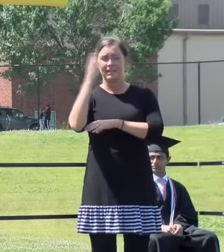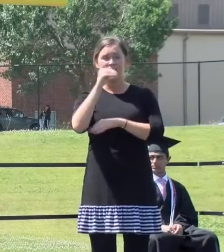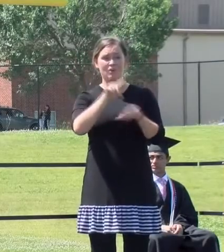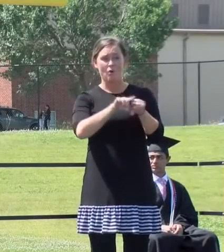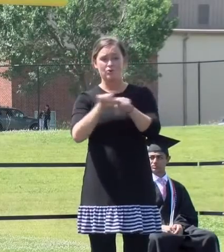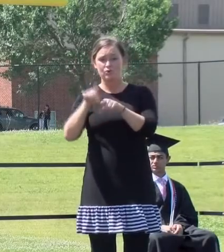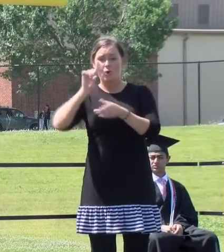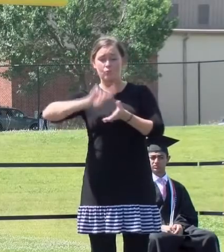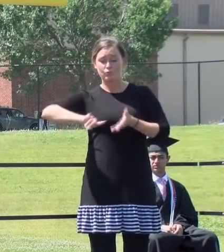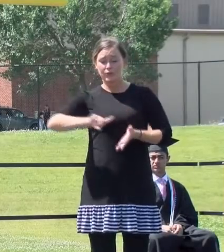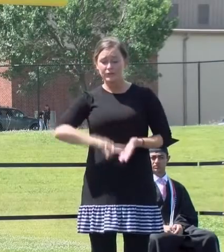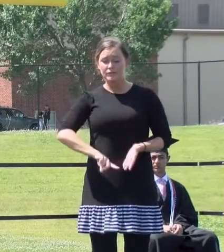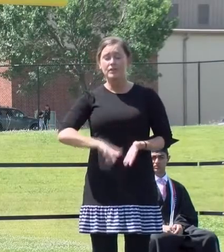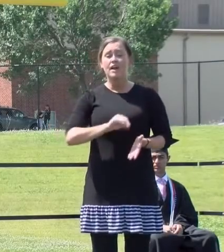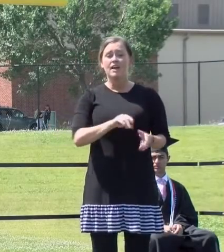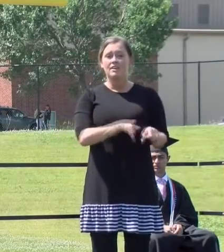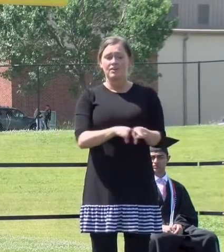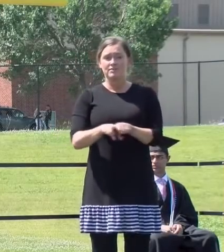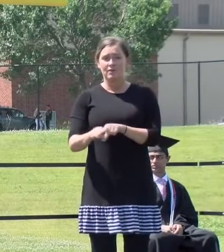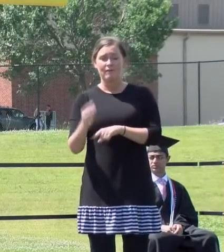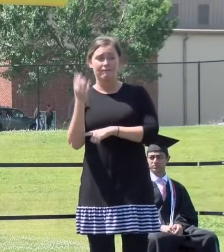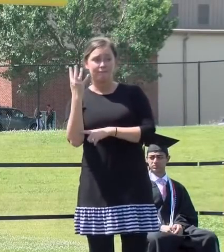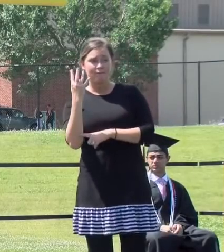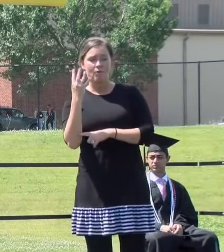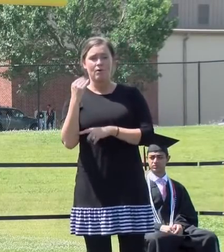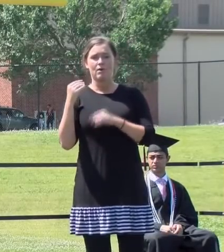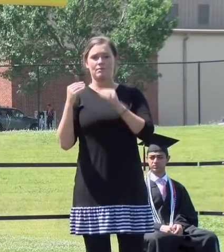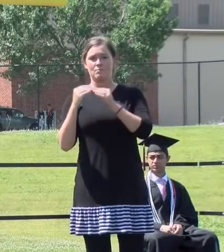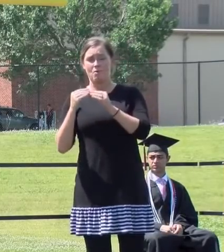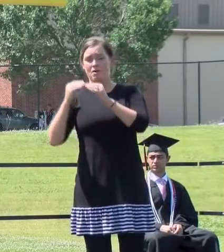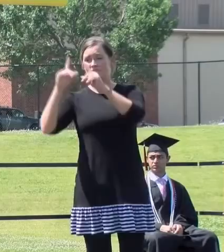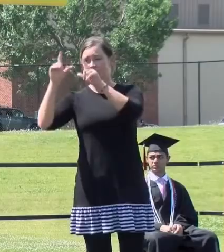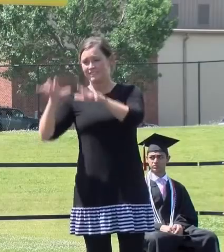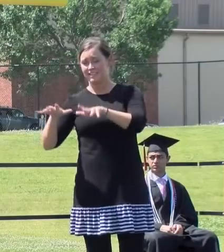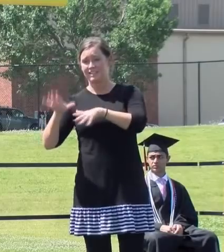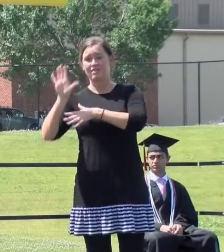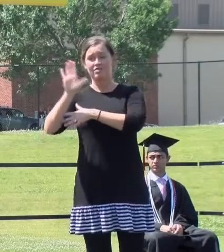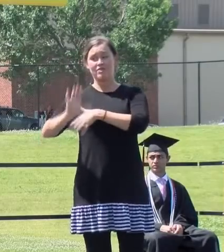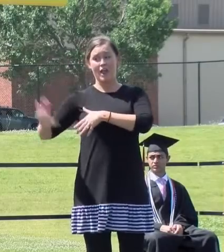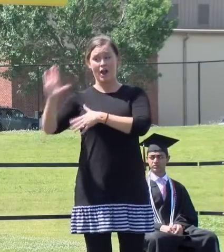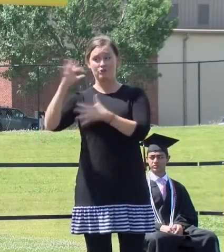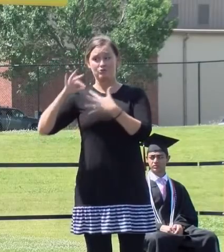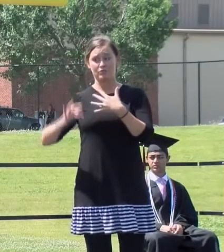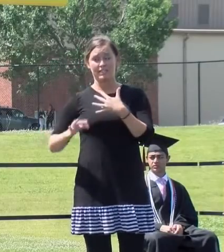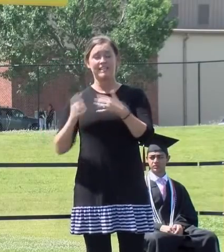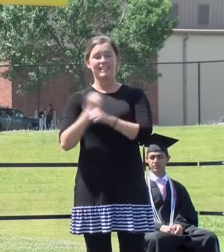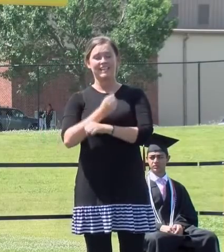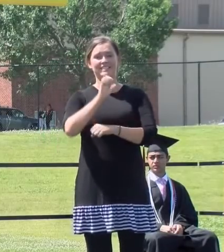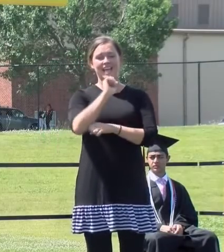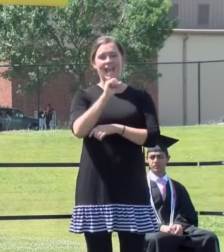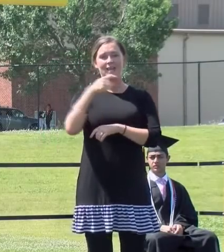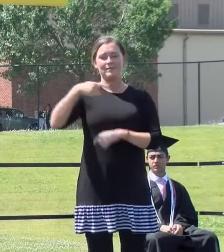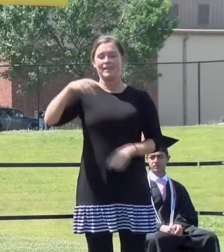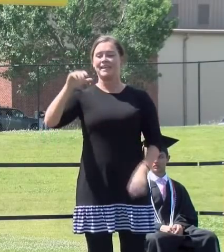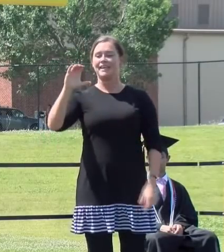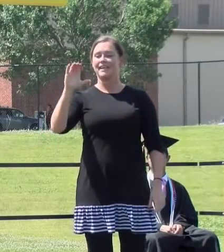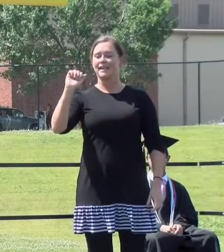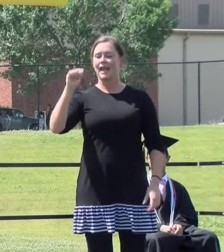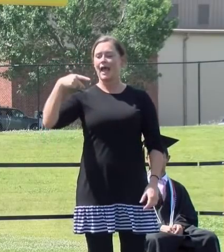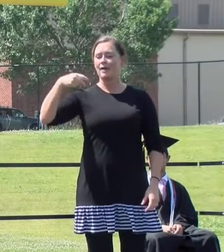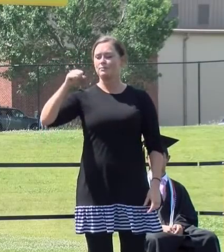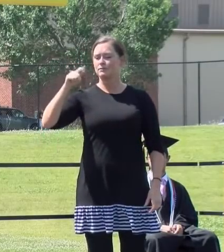Research, and on 4 additional AP exams of their choosing to receive the AP Capstone